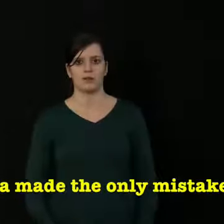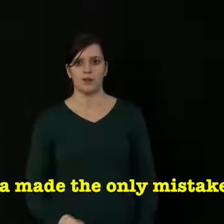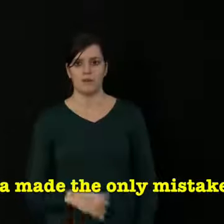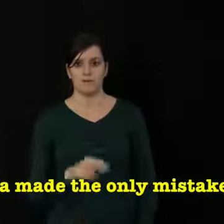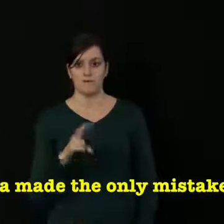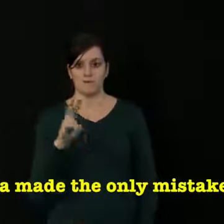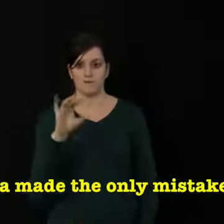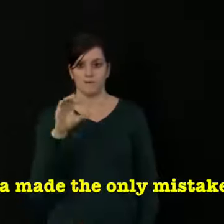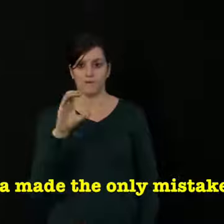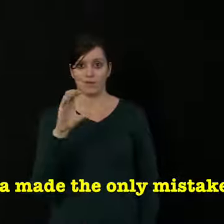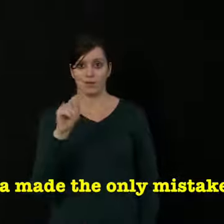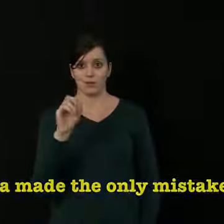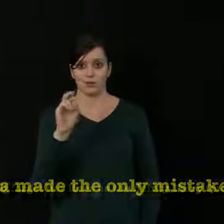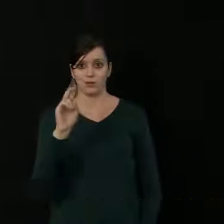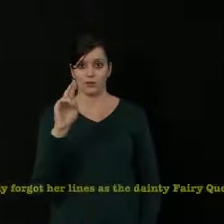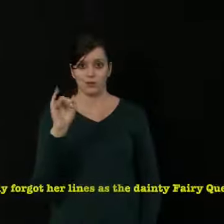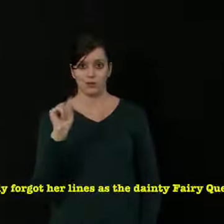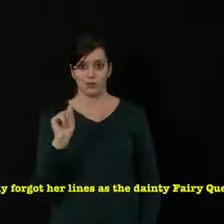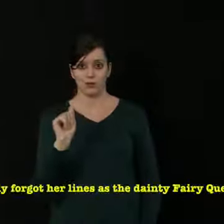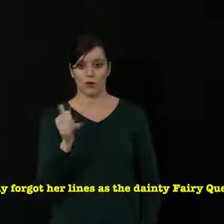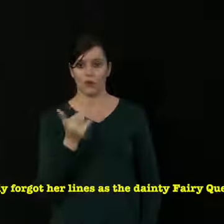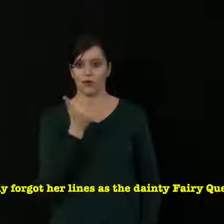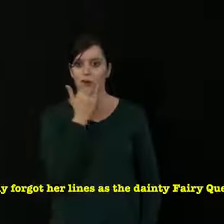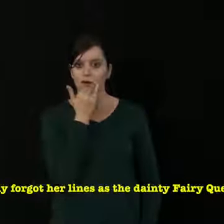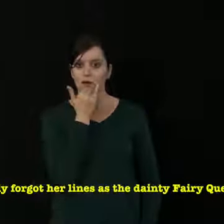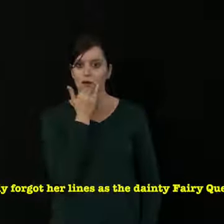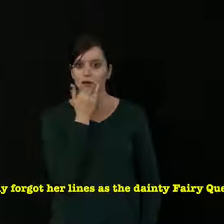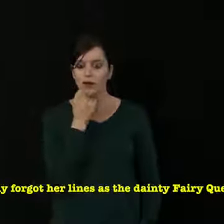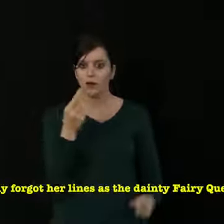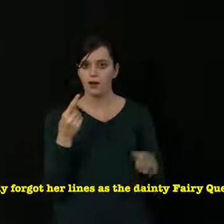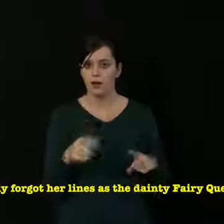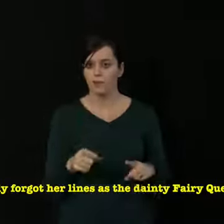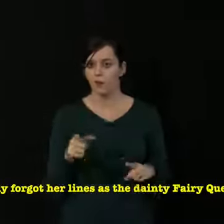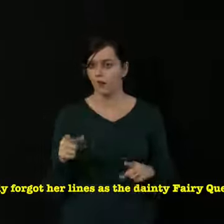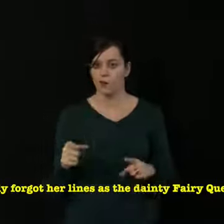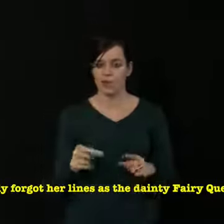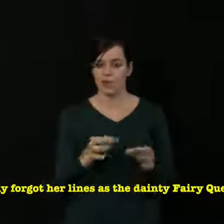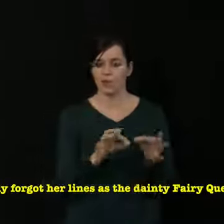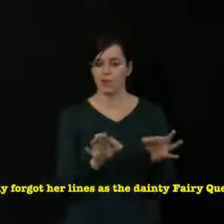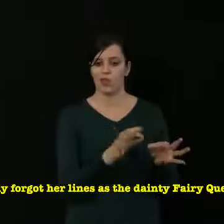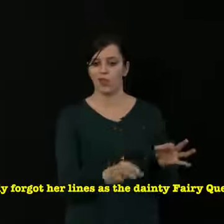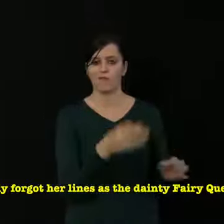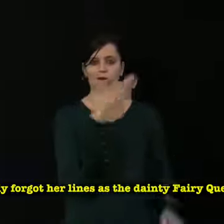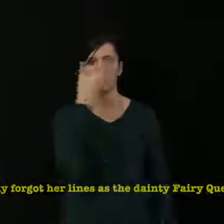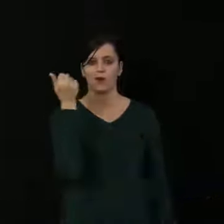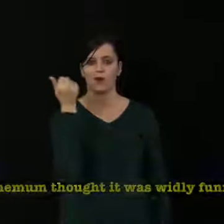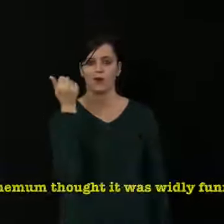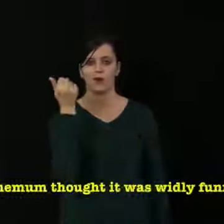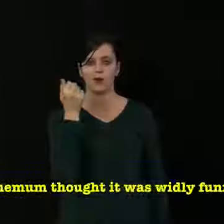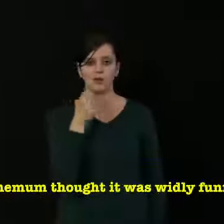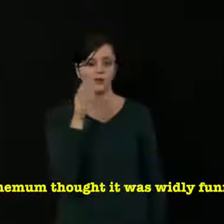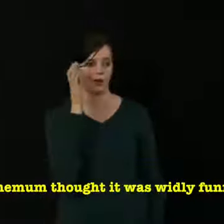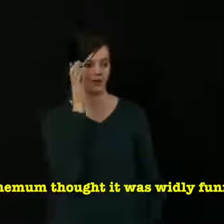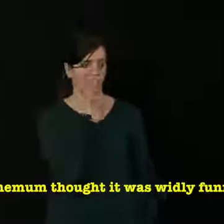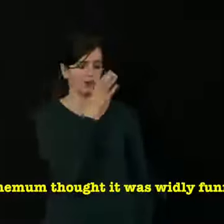Victoria made the only mistake. She completely forgot her lines as the dainty fairy queen. Chrysanthemum thought it